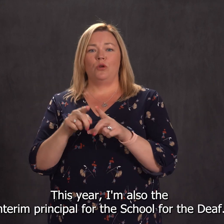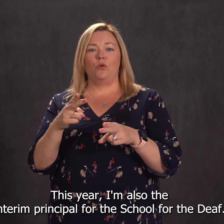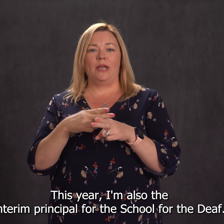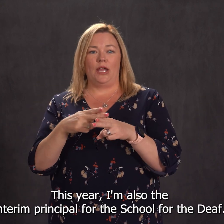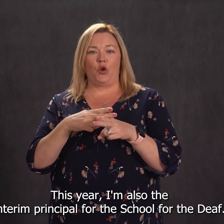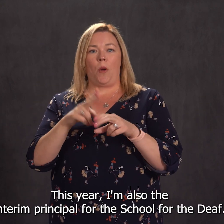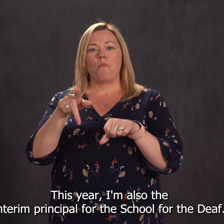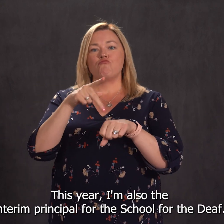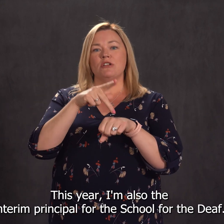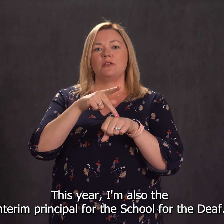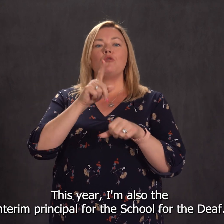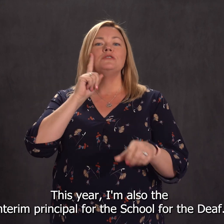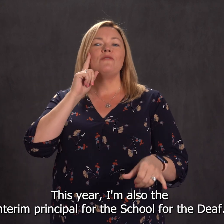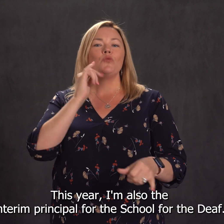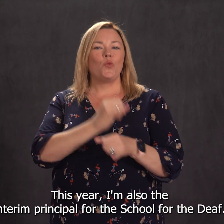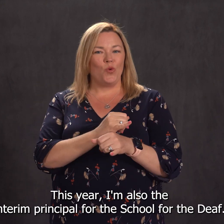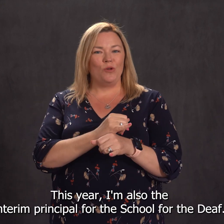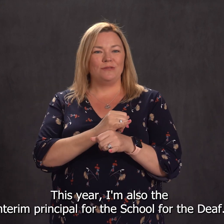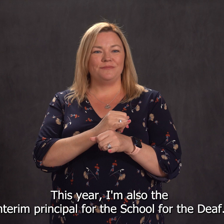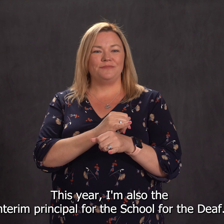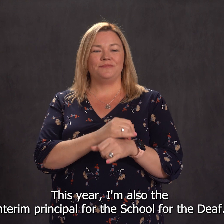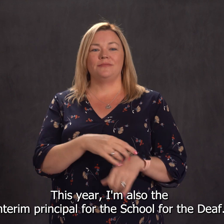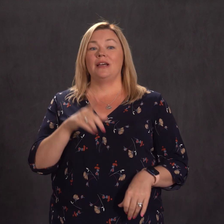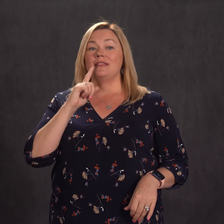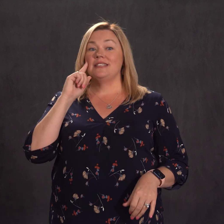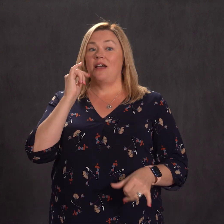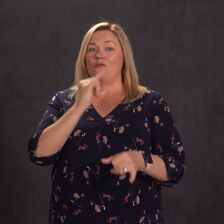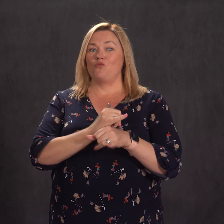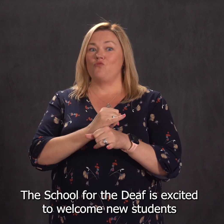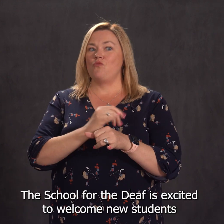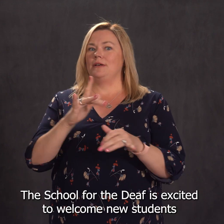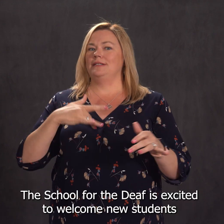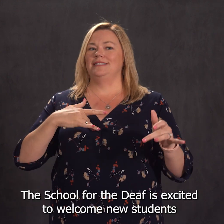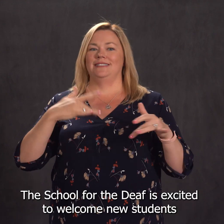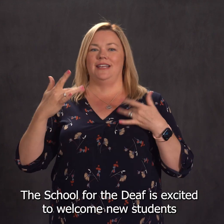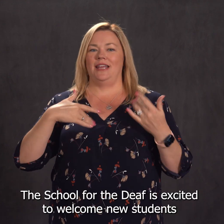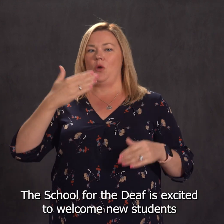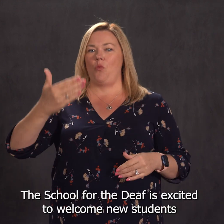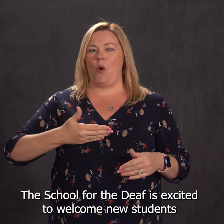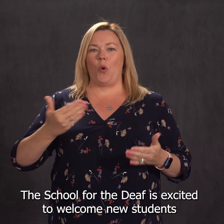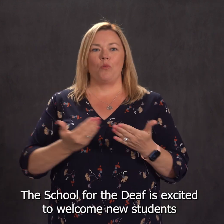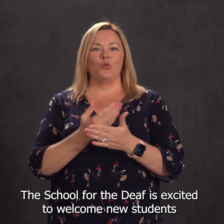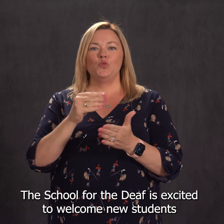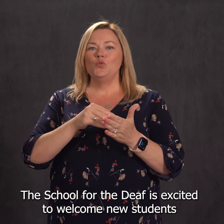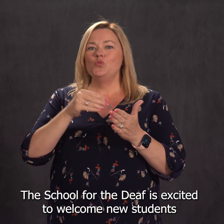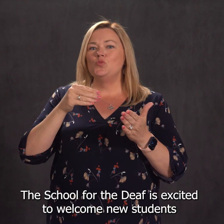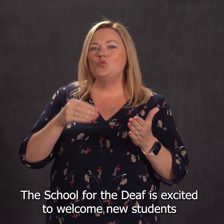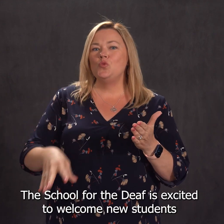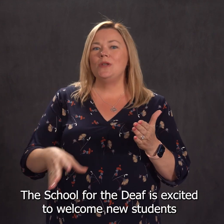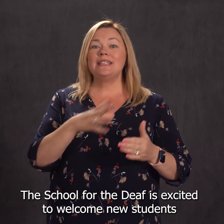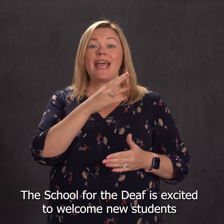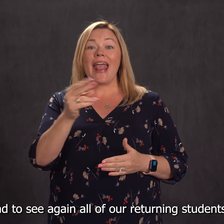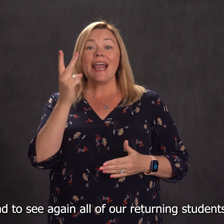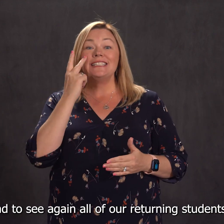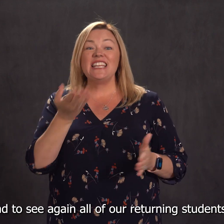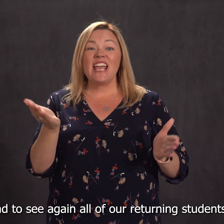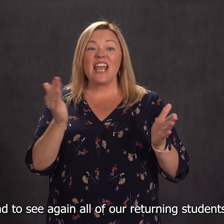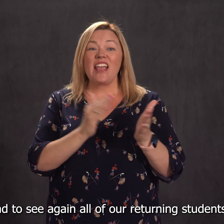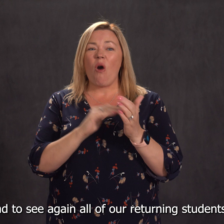I'm also the Interim Principal for the School for the Deaf. The School for the Deaf is excited to welcome new students and to see again